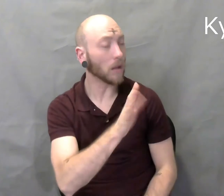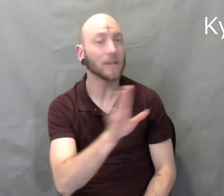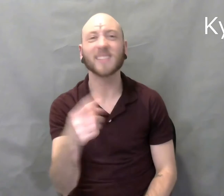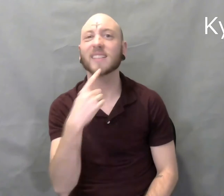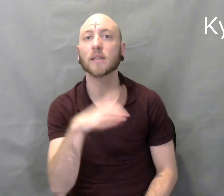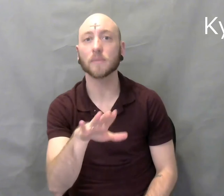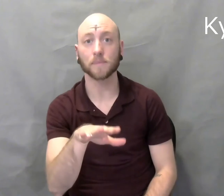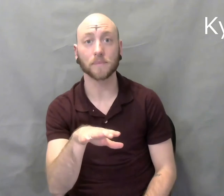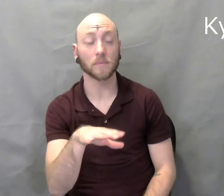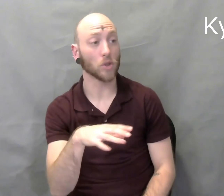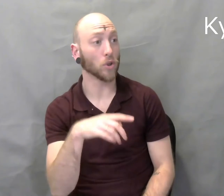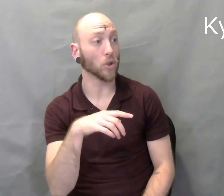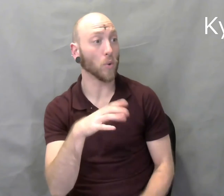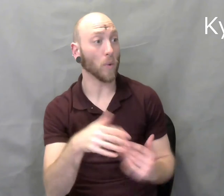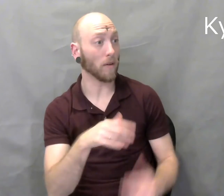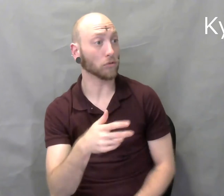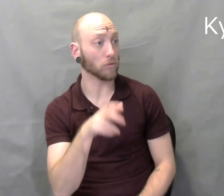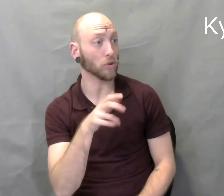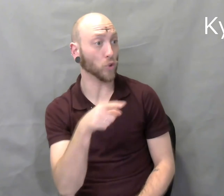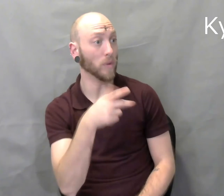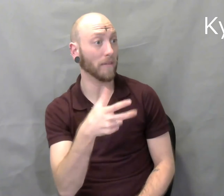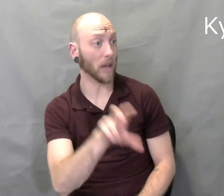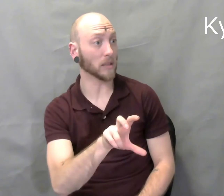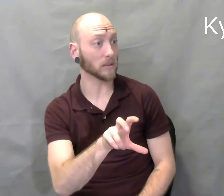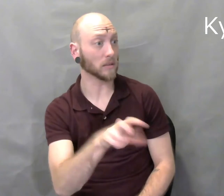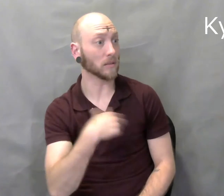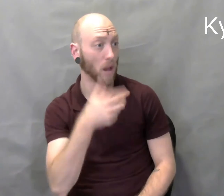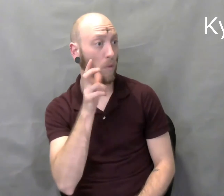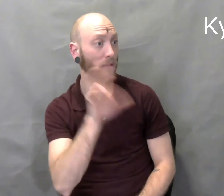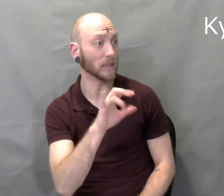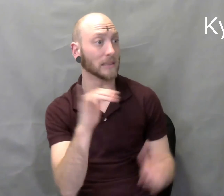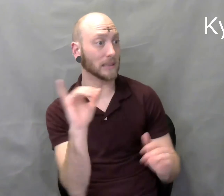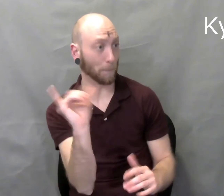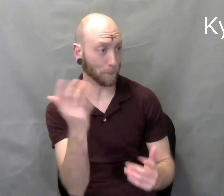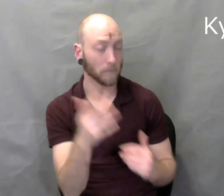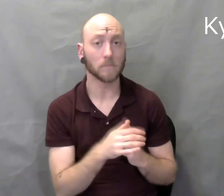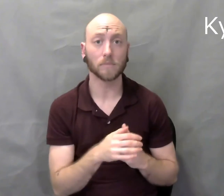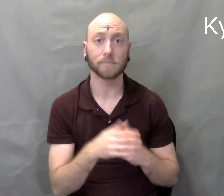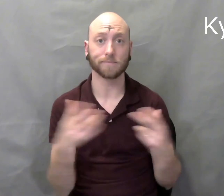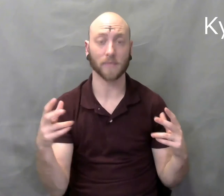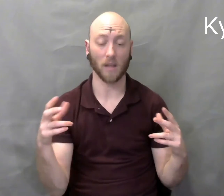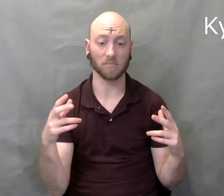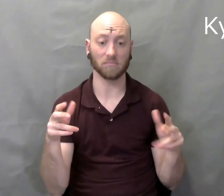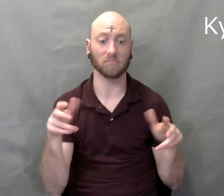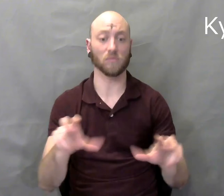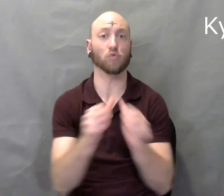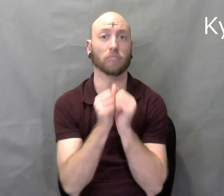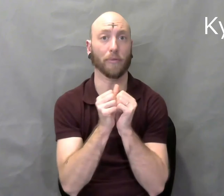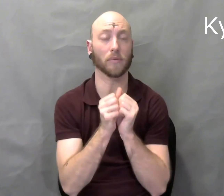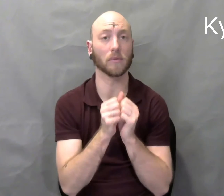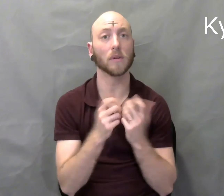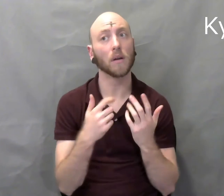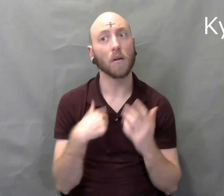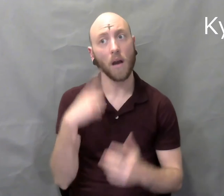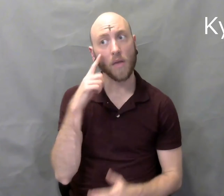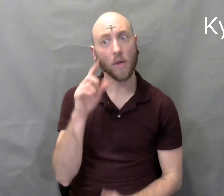this what you put into this. And so it was never a doubt in my mind. If I gave this everything